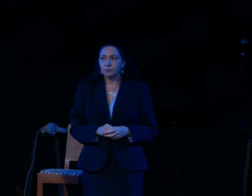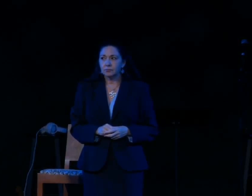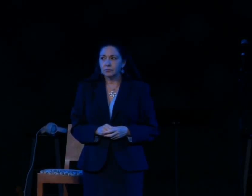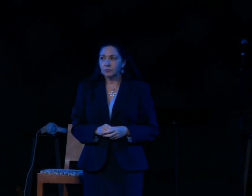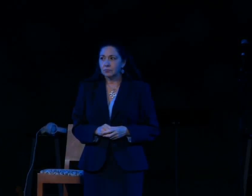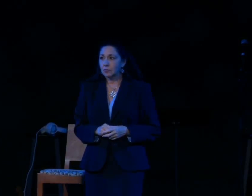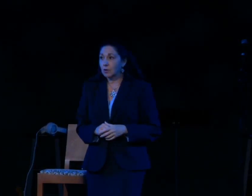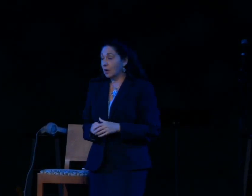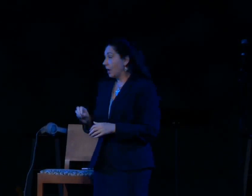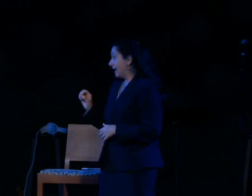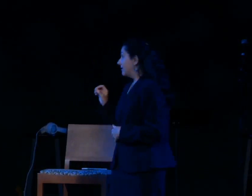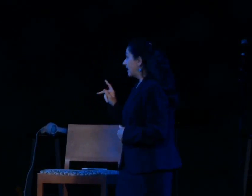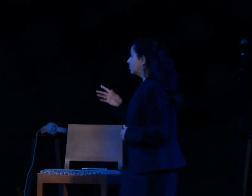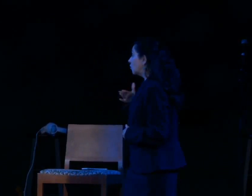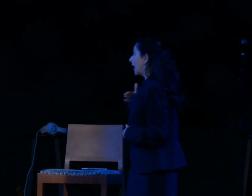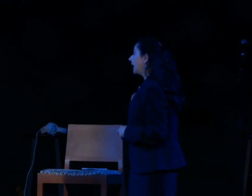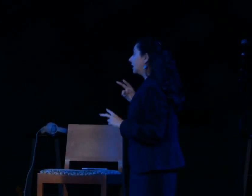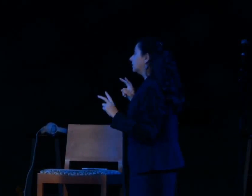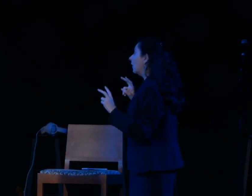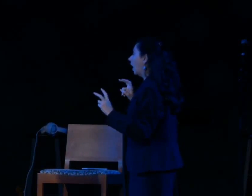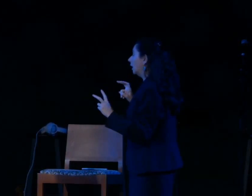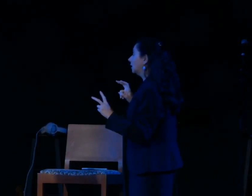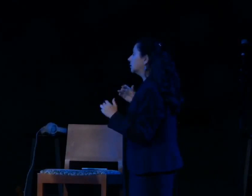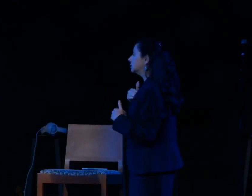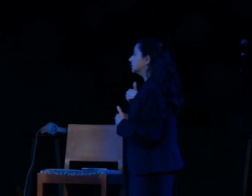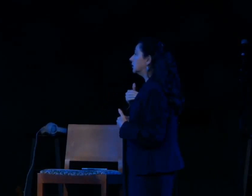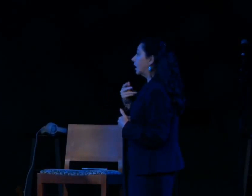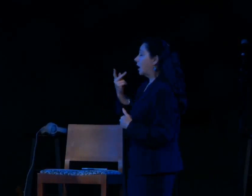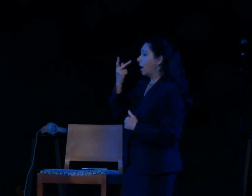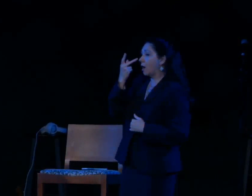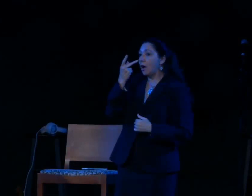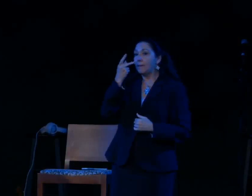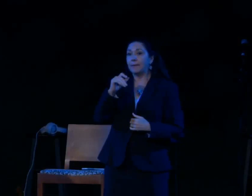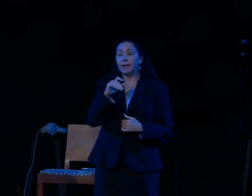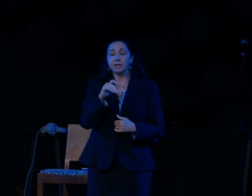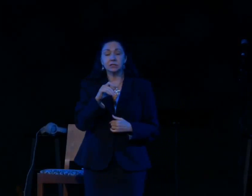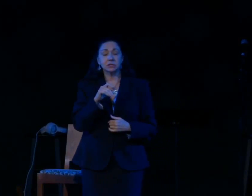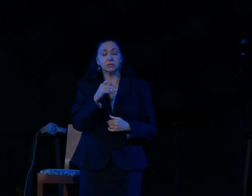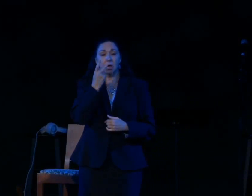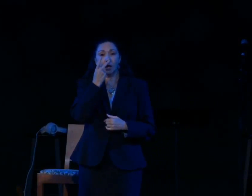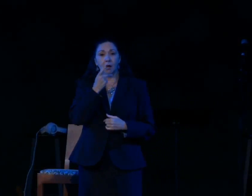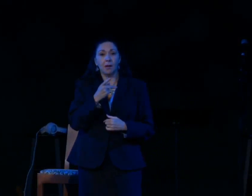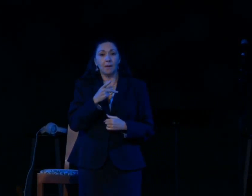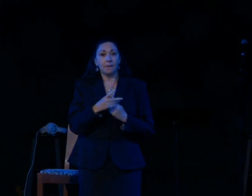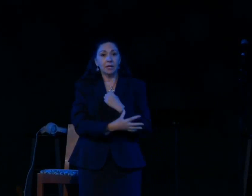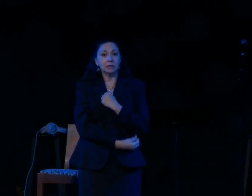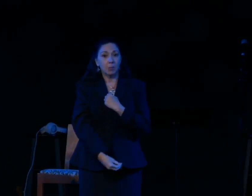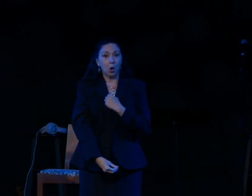That's totally okay in my context. That's okay.